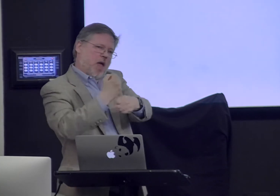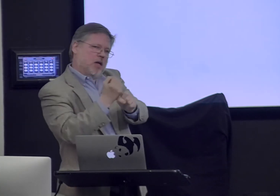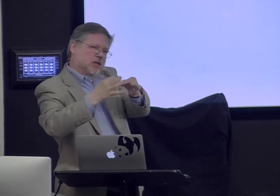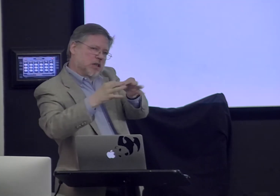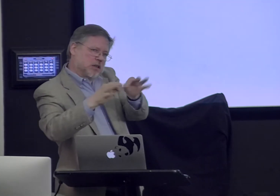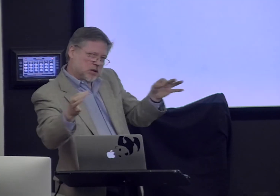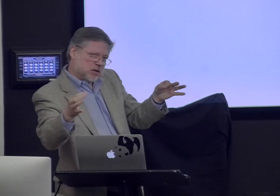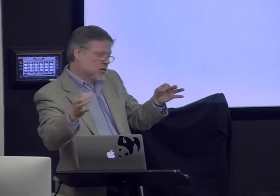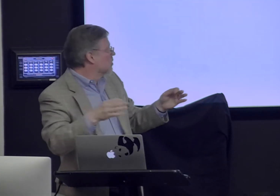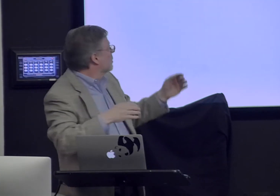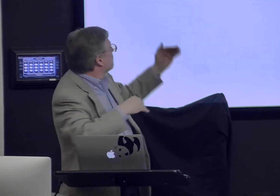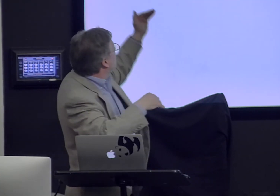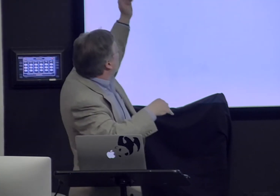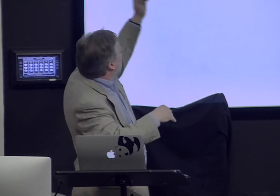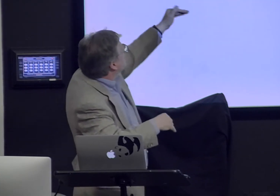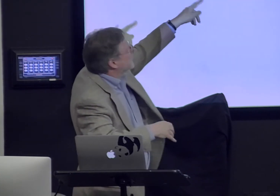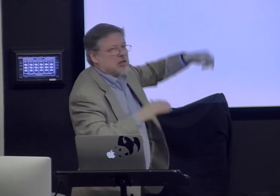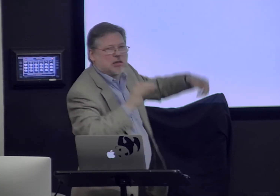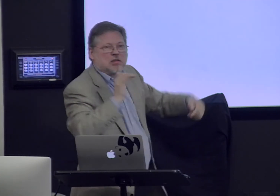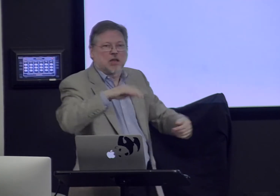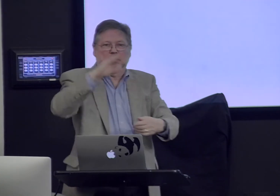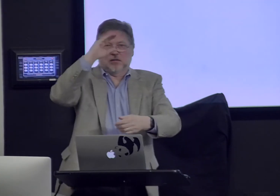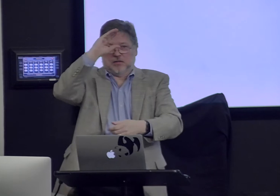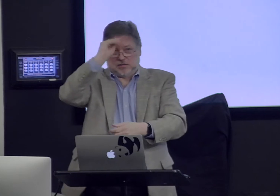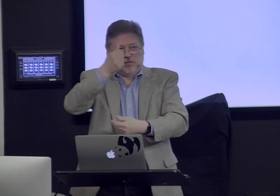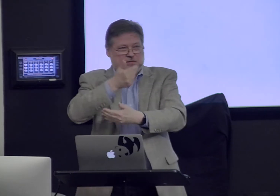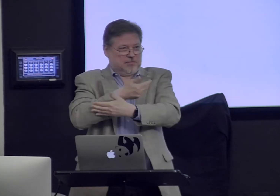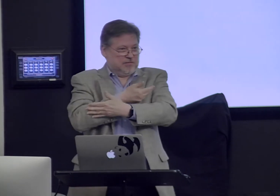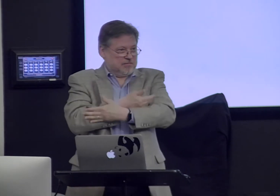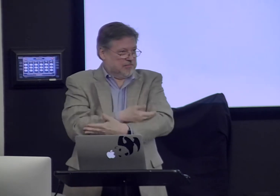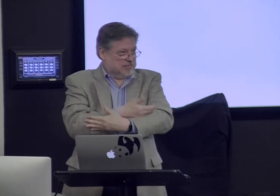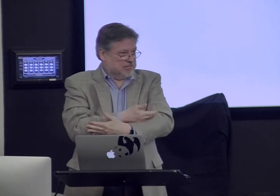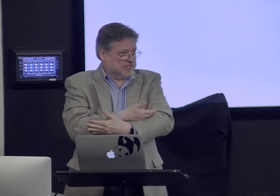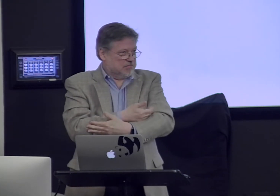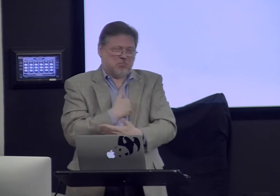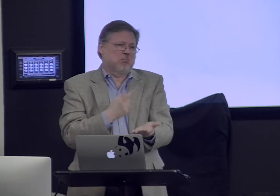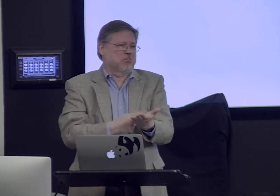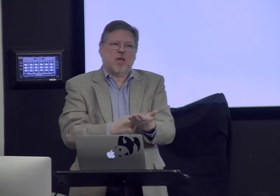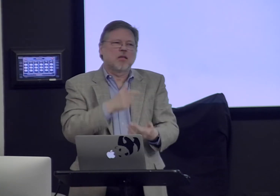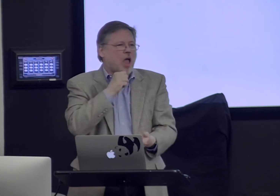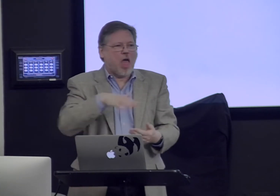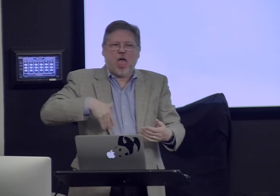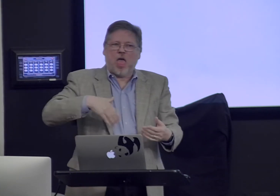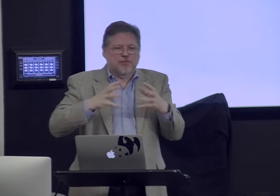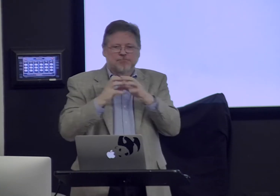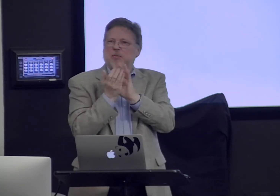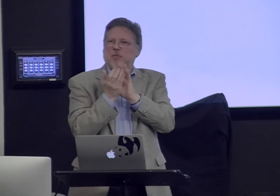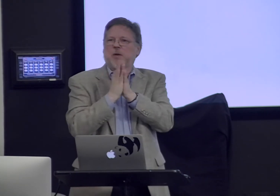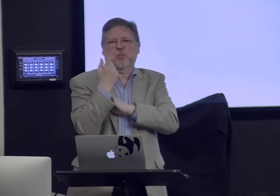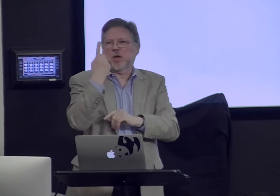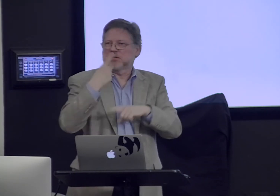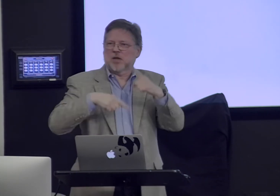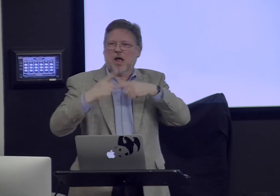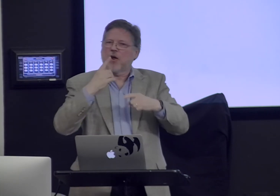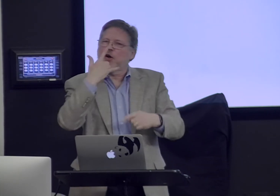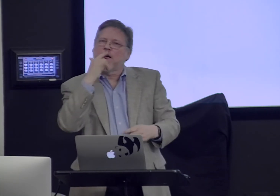they use words in certain orders, then that means they've shifted to syntax. So as languages evolve, they go